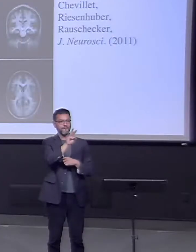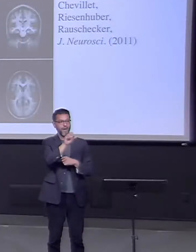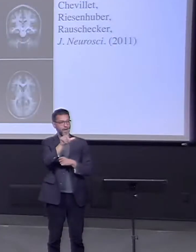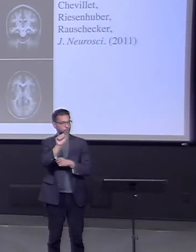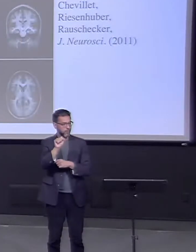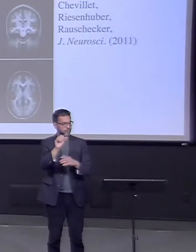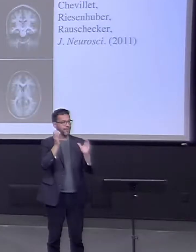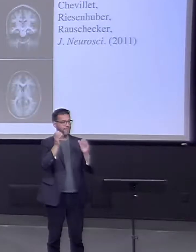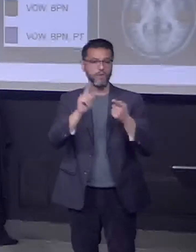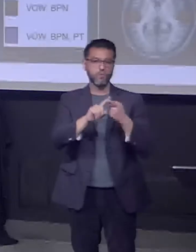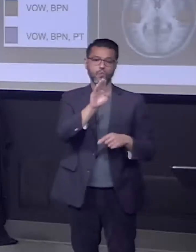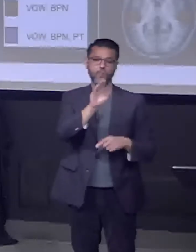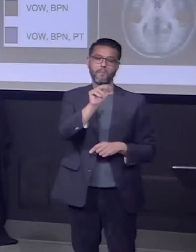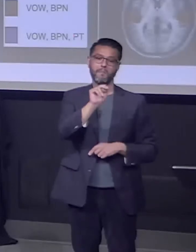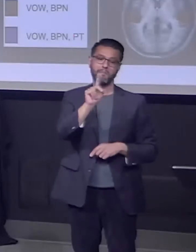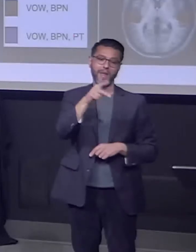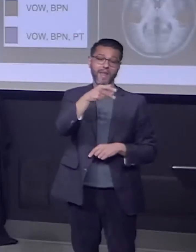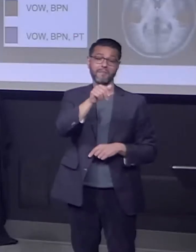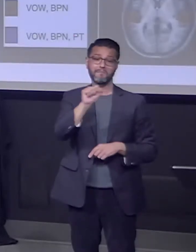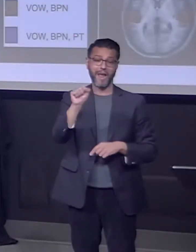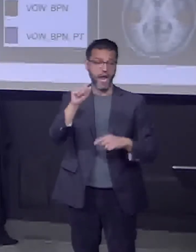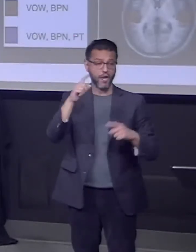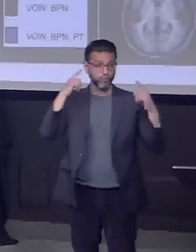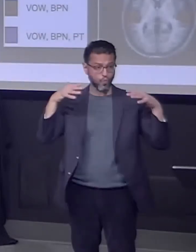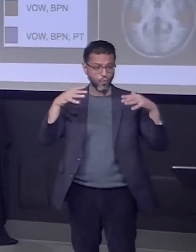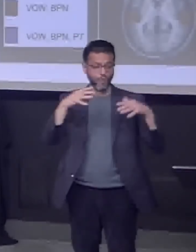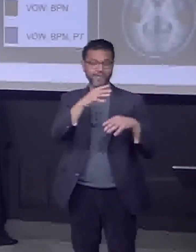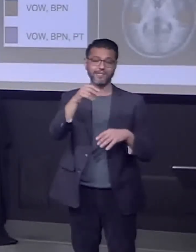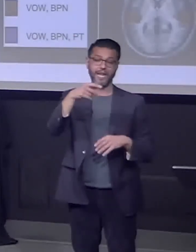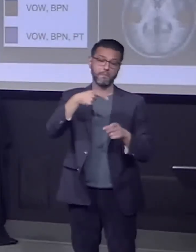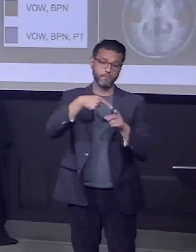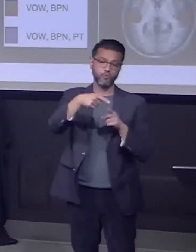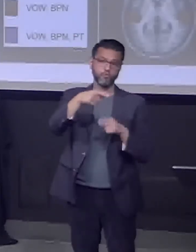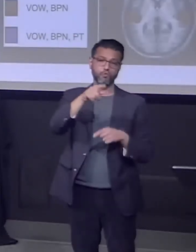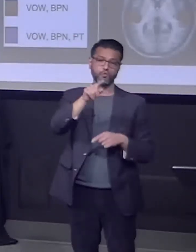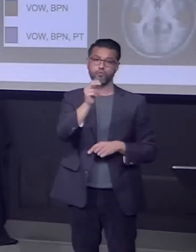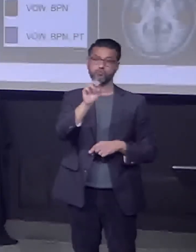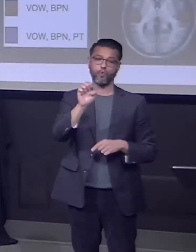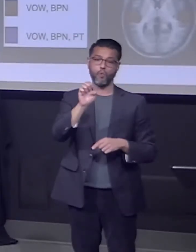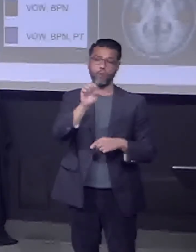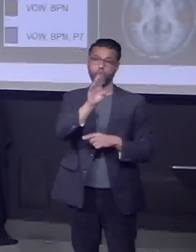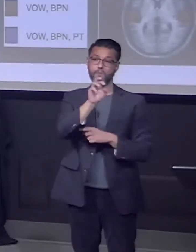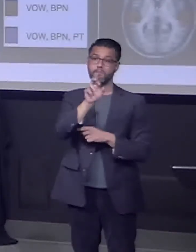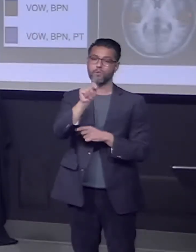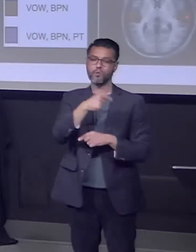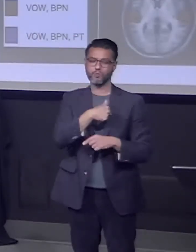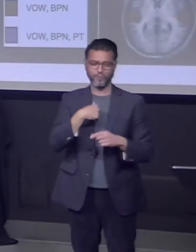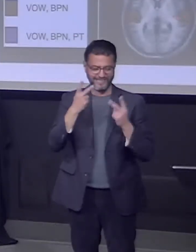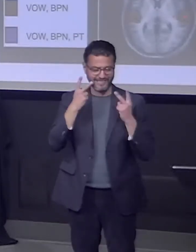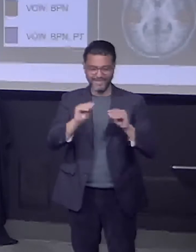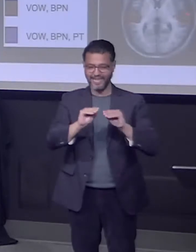comparison to bandpass noises and pure tone bursts, we find this very clear segregation of activation,